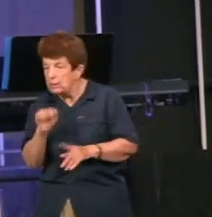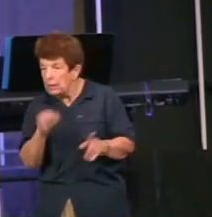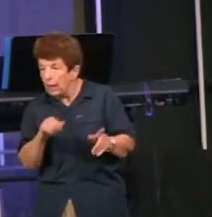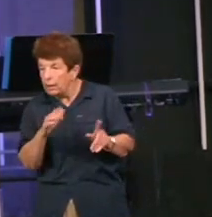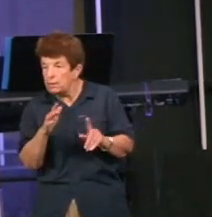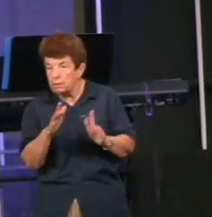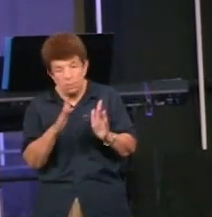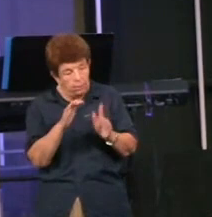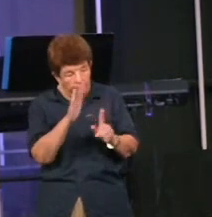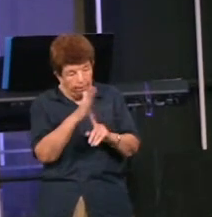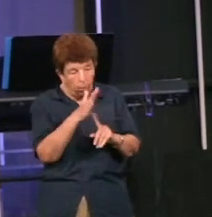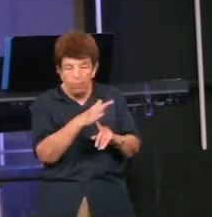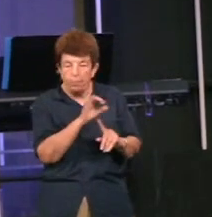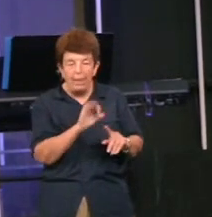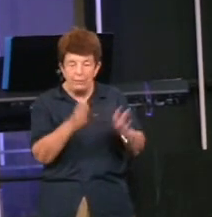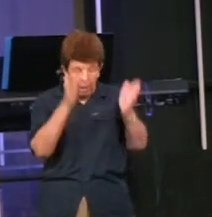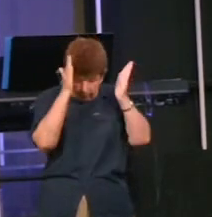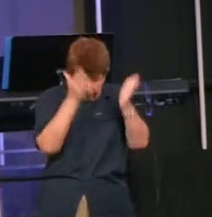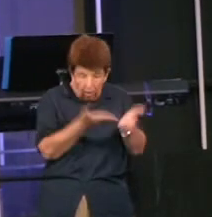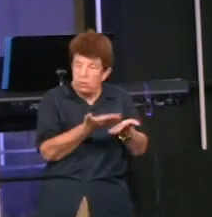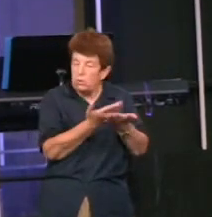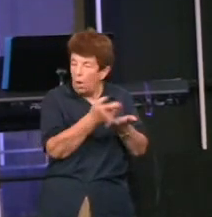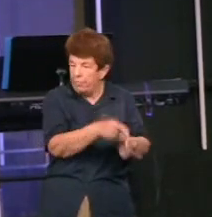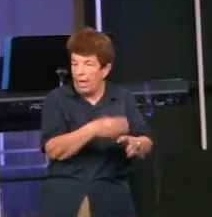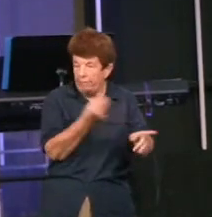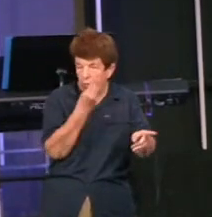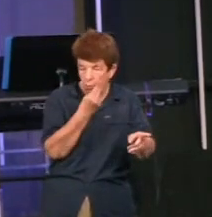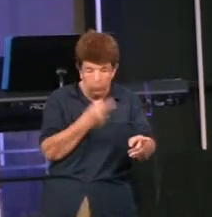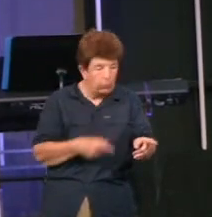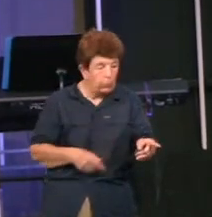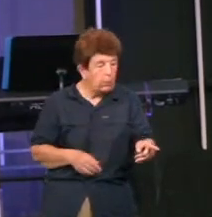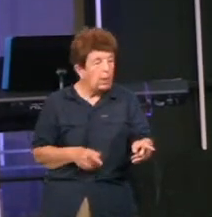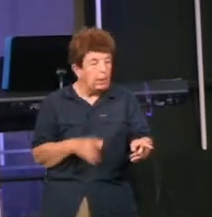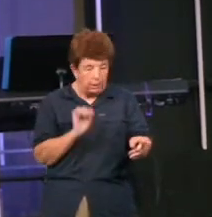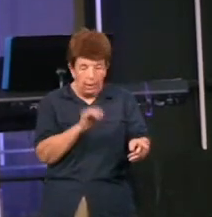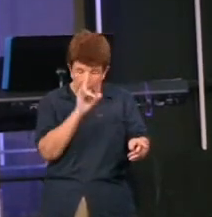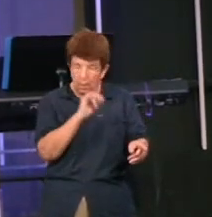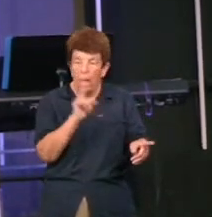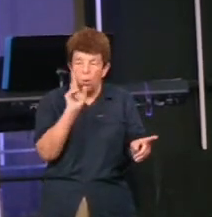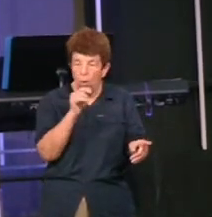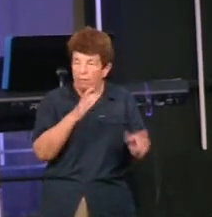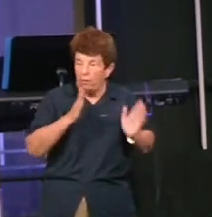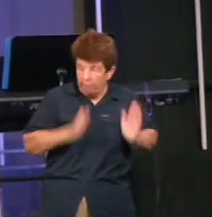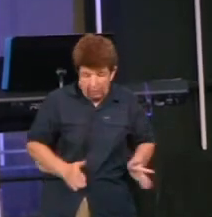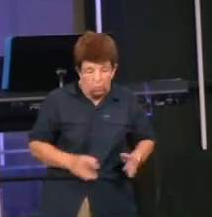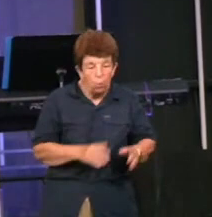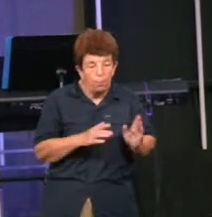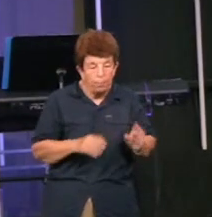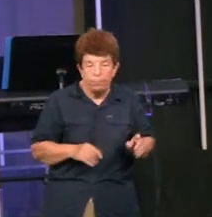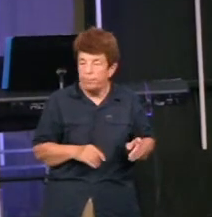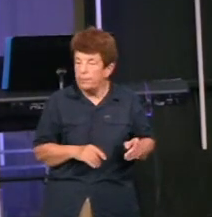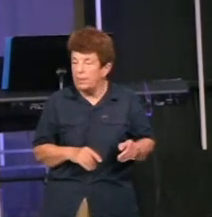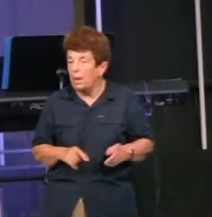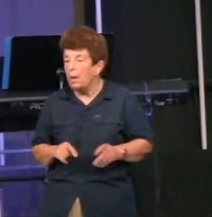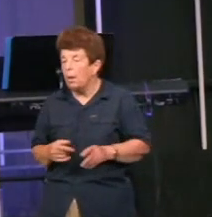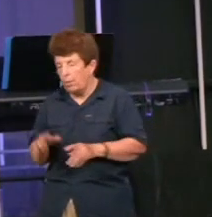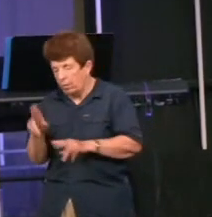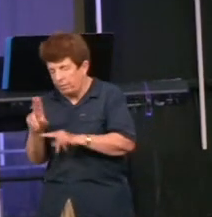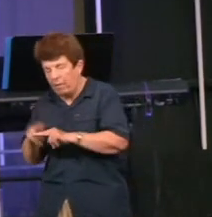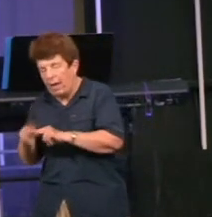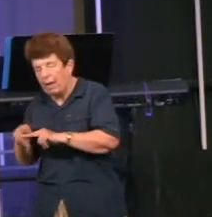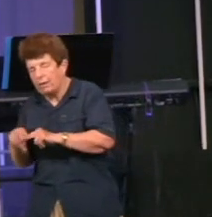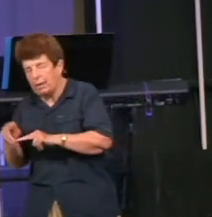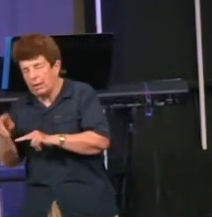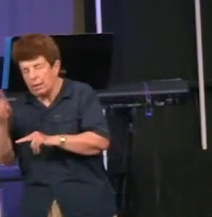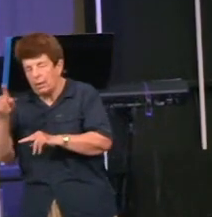important, but don't put all your efforts into that, because whilst you're able to sustain yourself physically here, he says, your fathers ate the